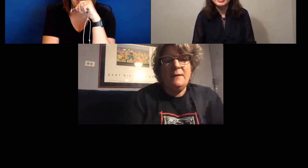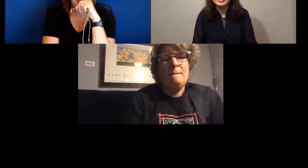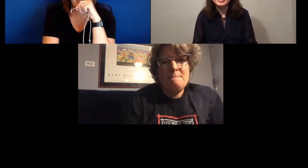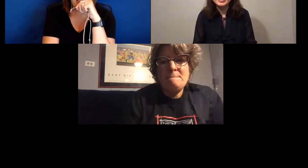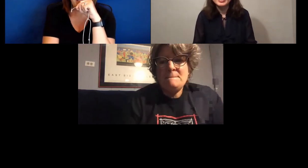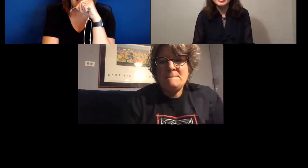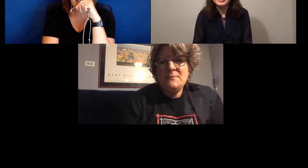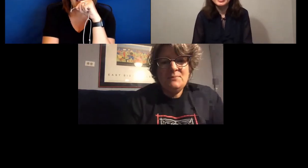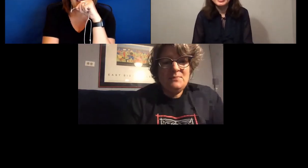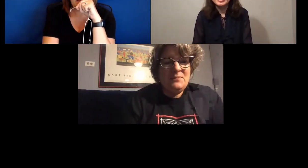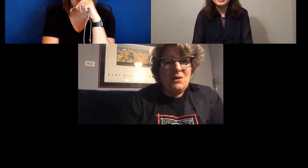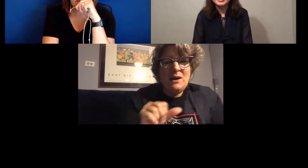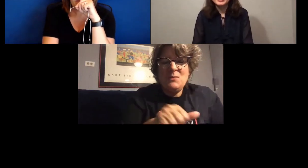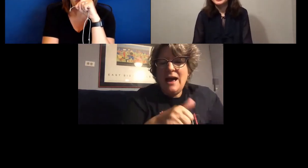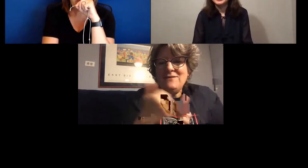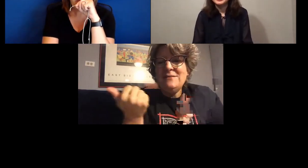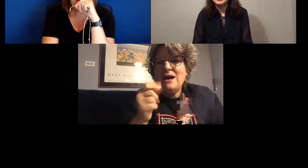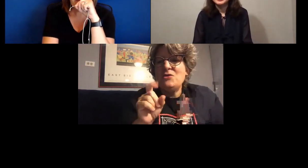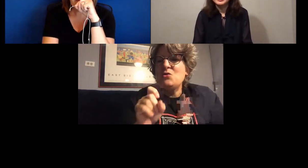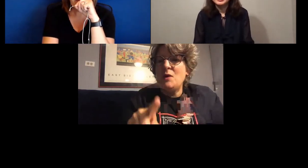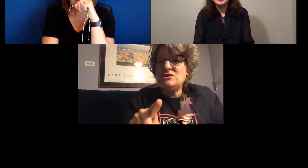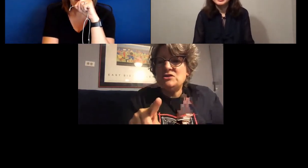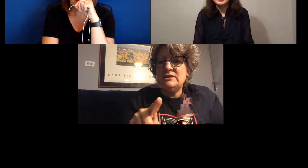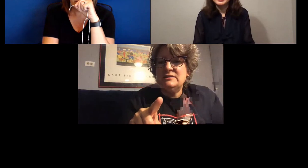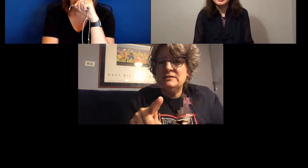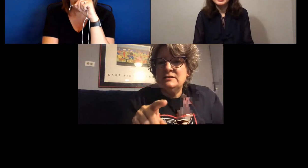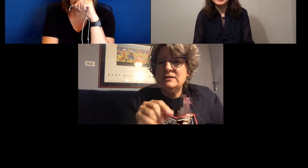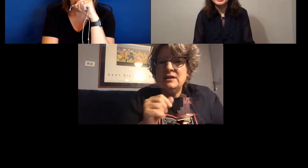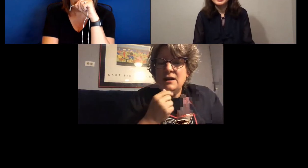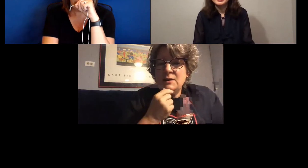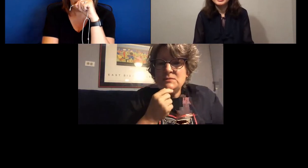yeah. Okay, we have another question.